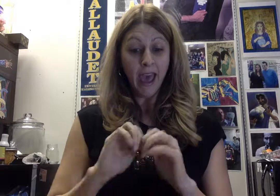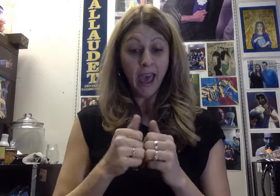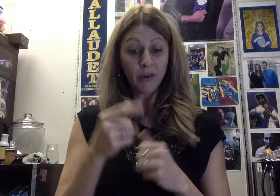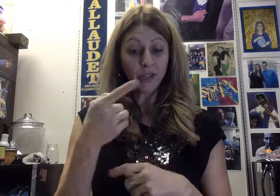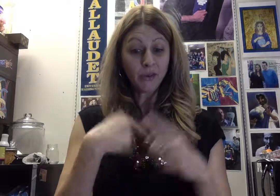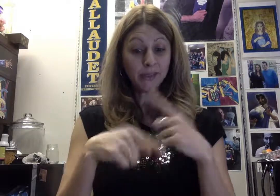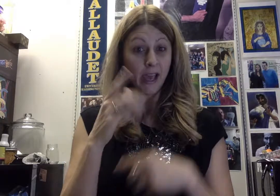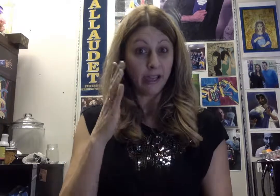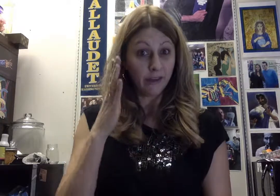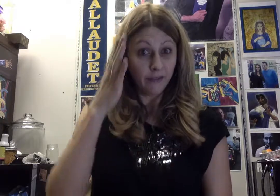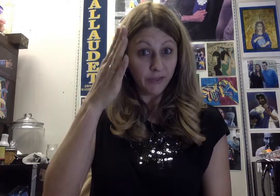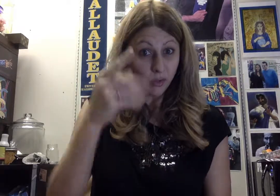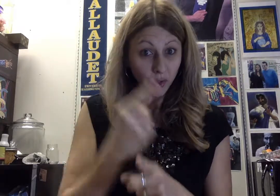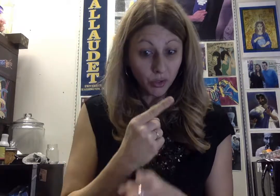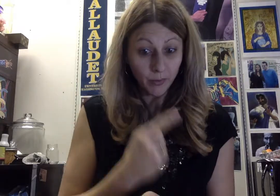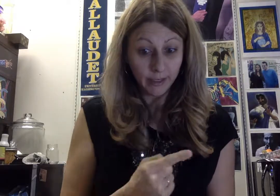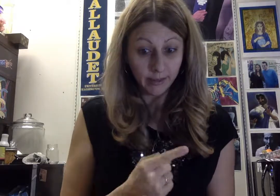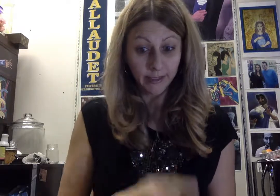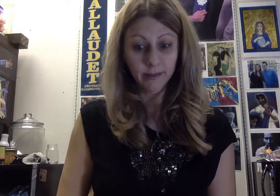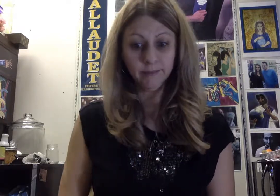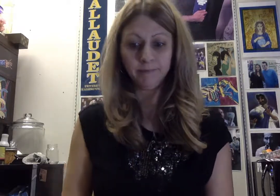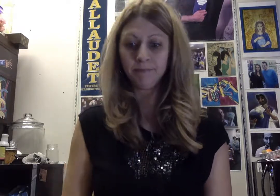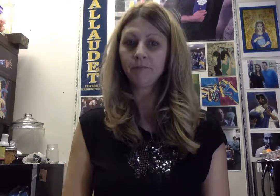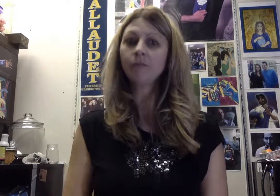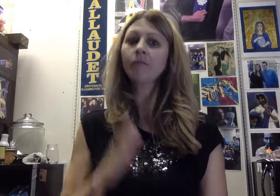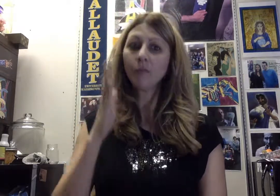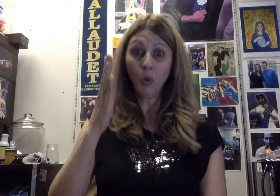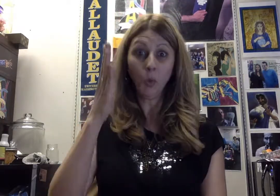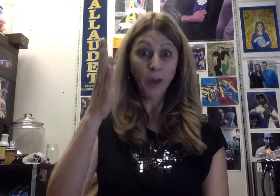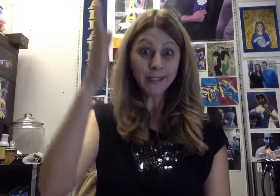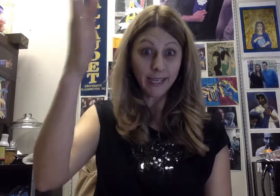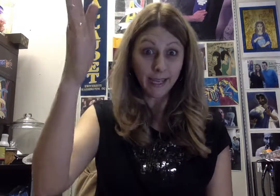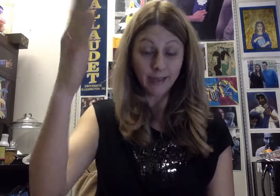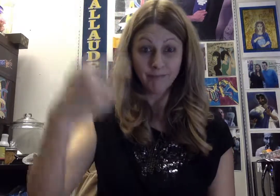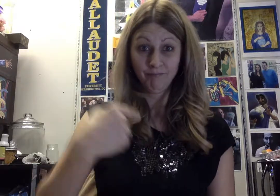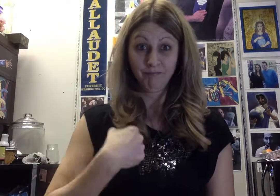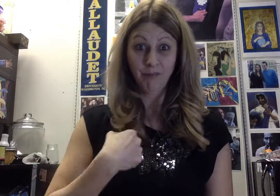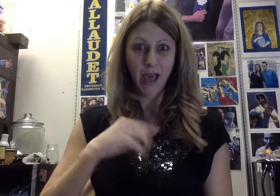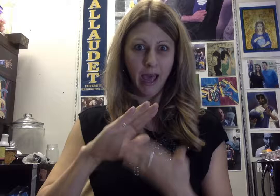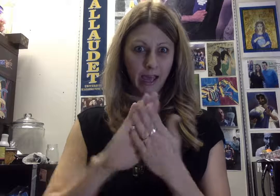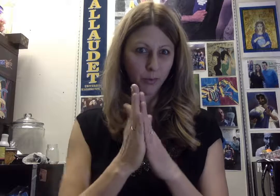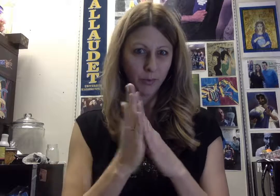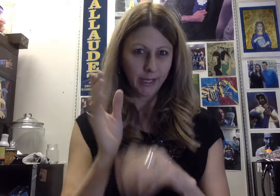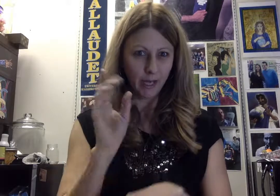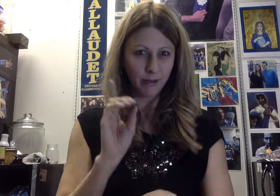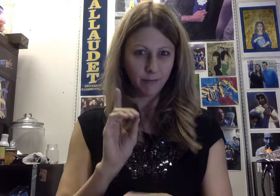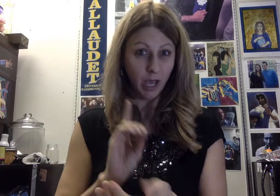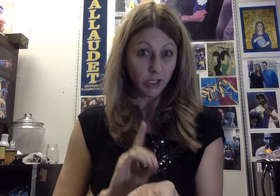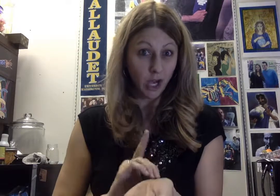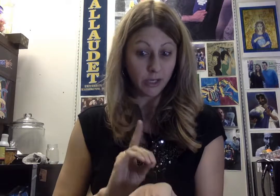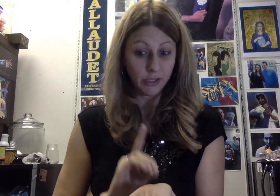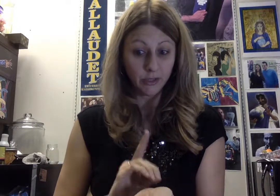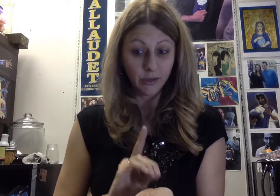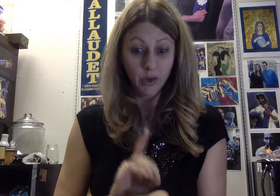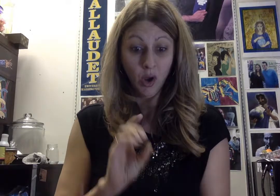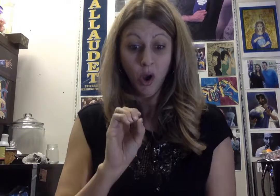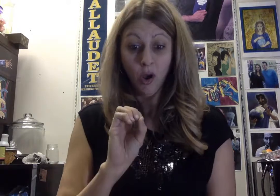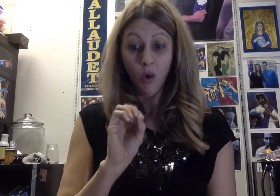How do you sign future correctly? One day, I will become a doctor.